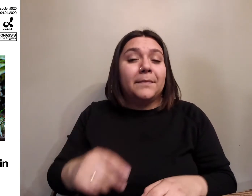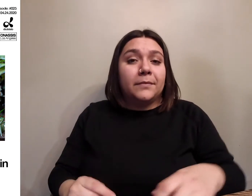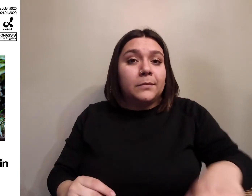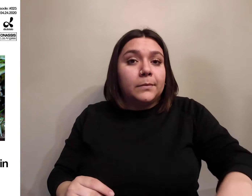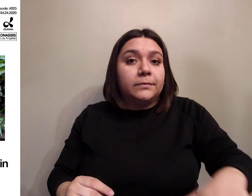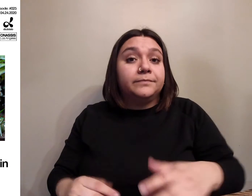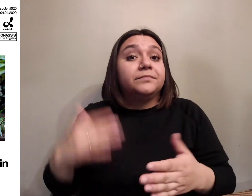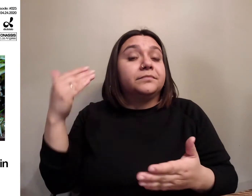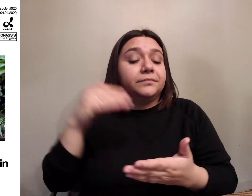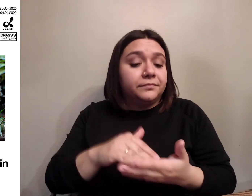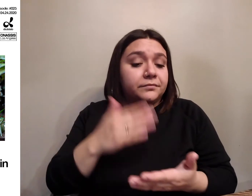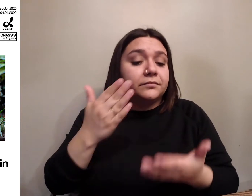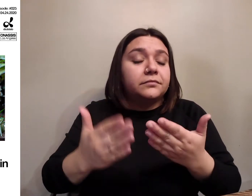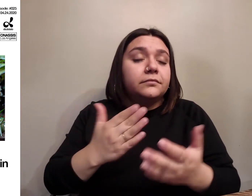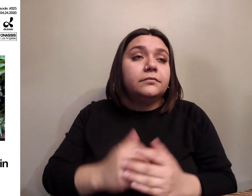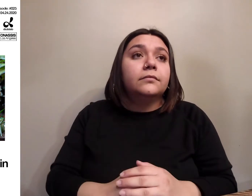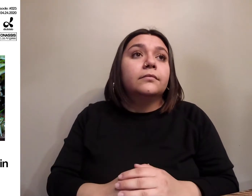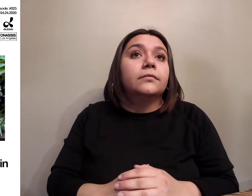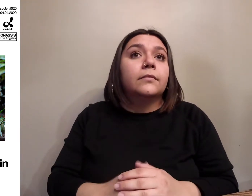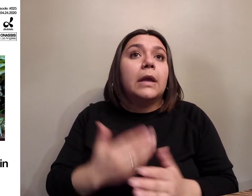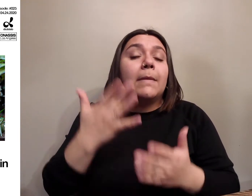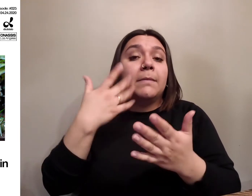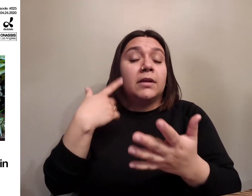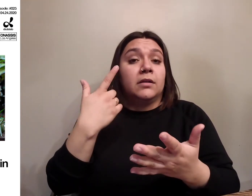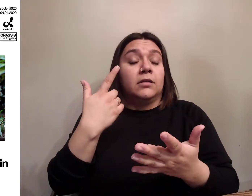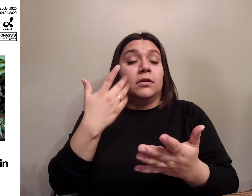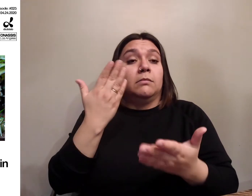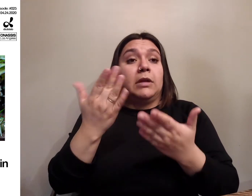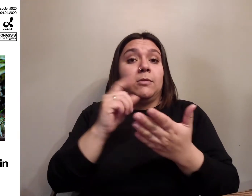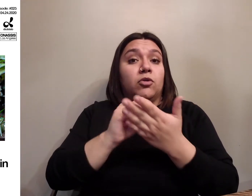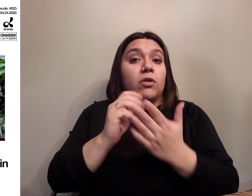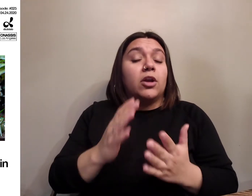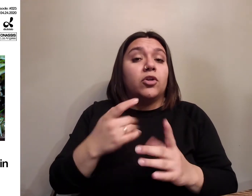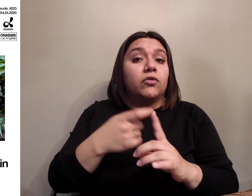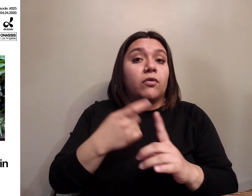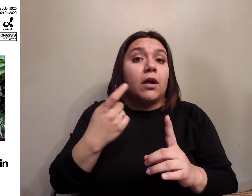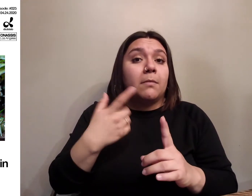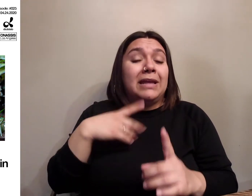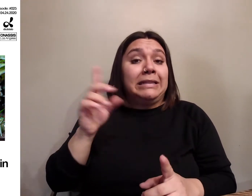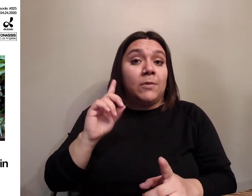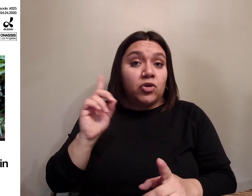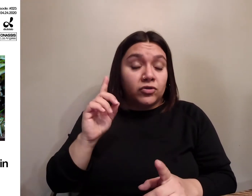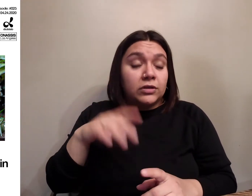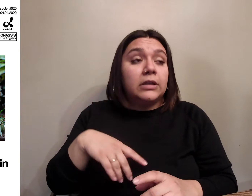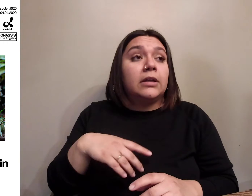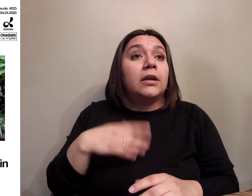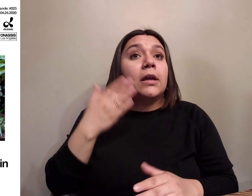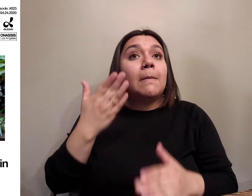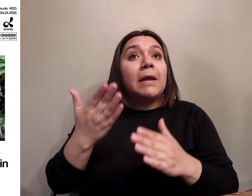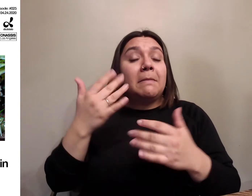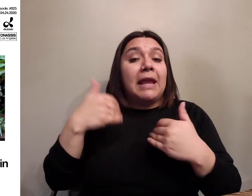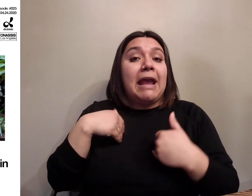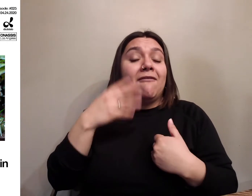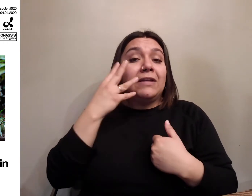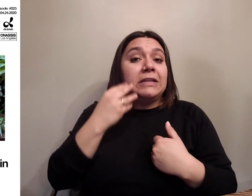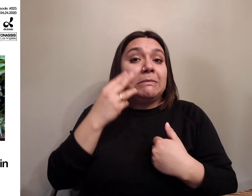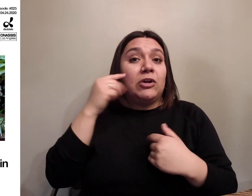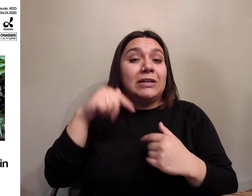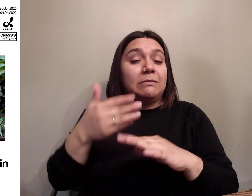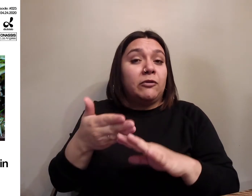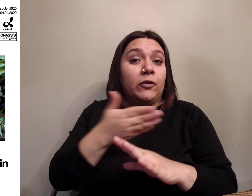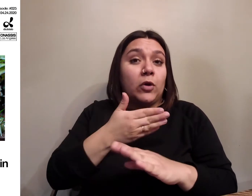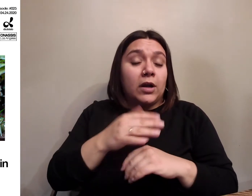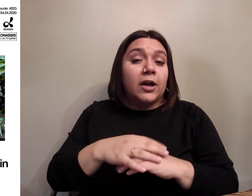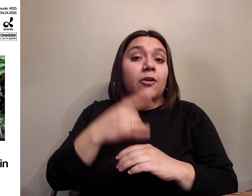emergency, to speak up. And again, maybe writers coming from wounded